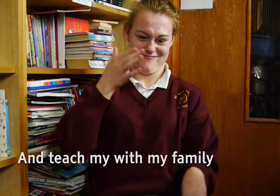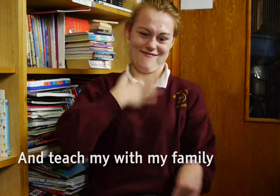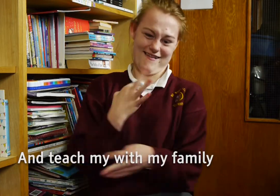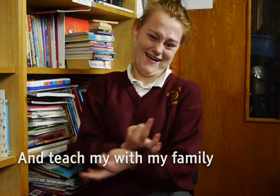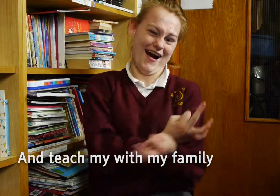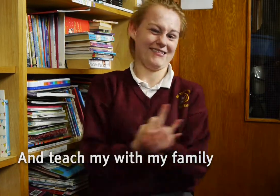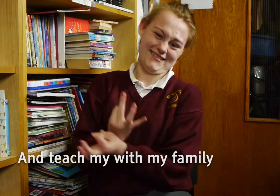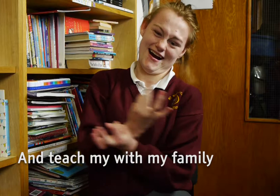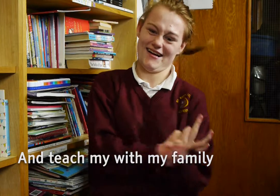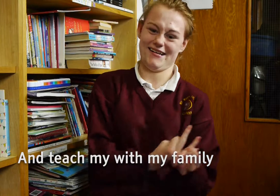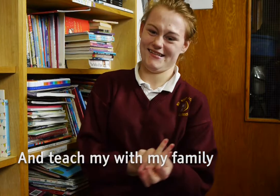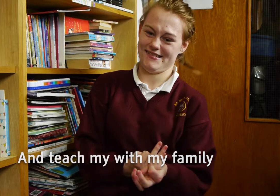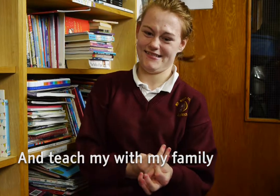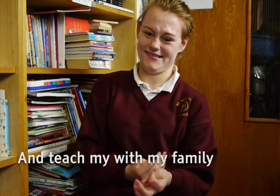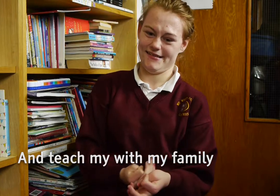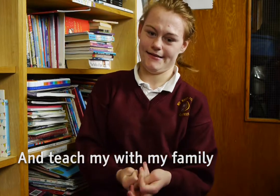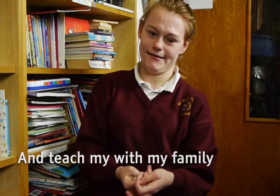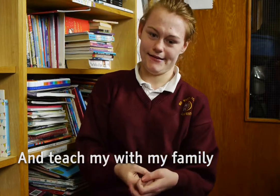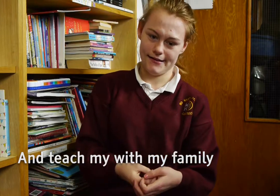And teach me with my family.